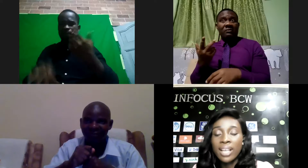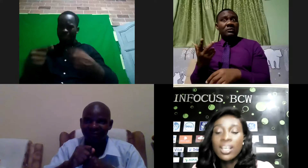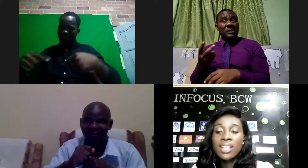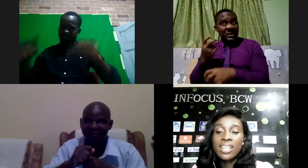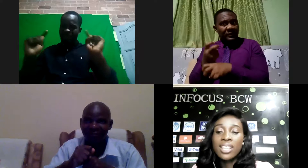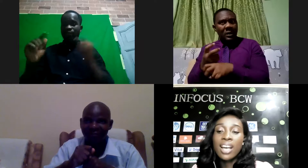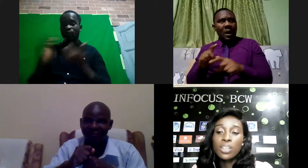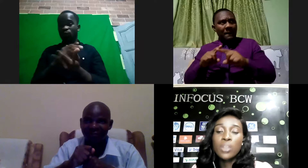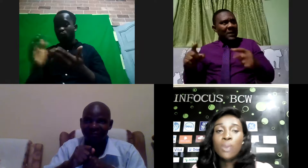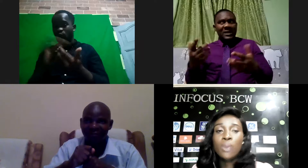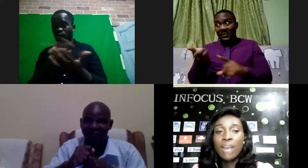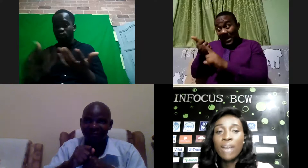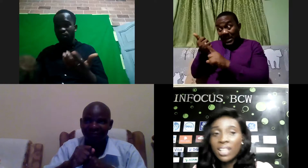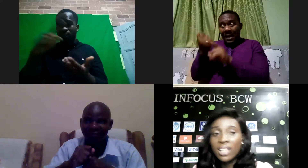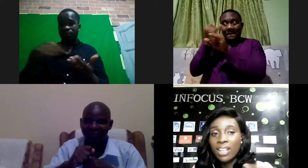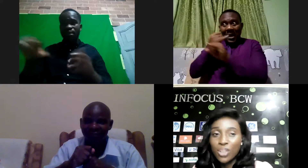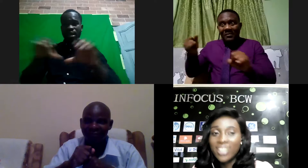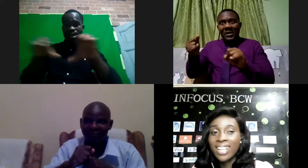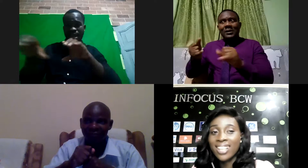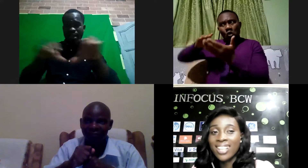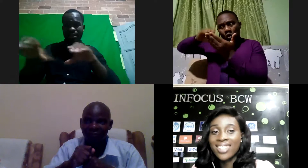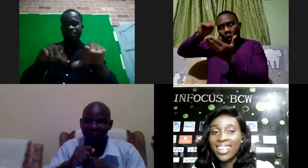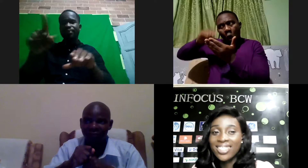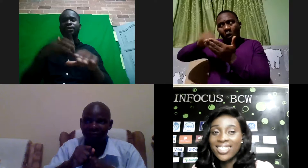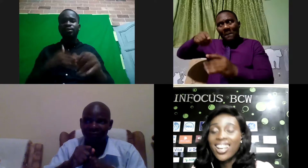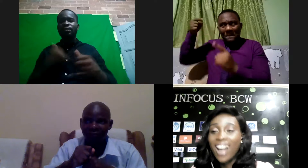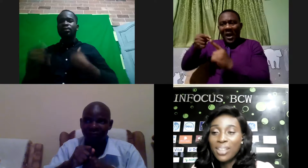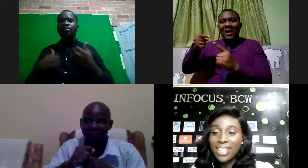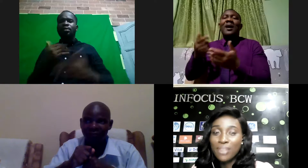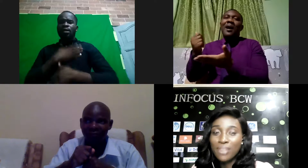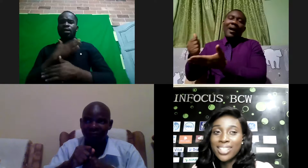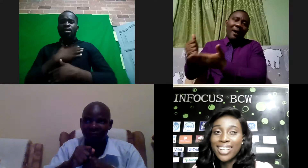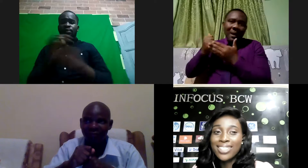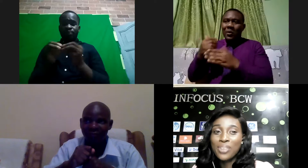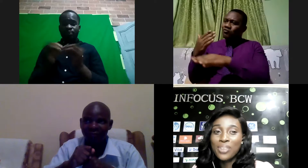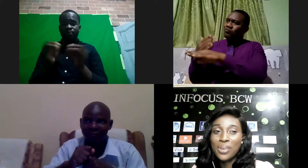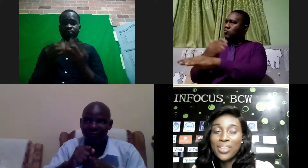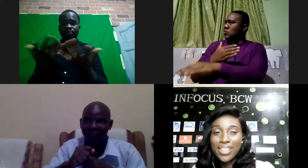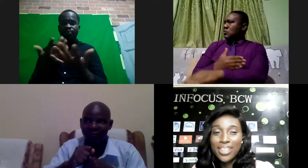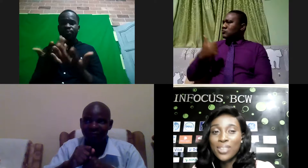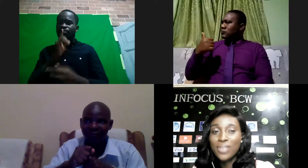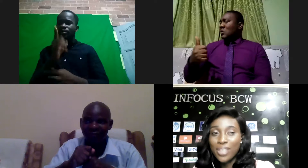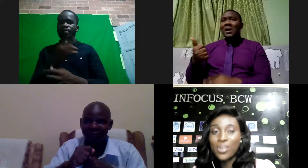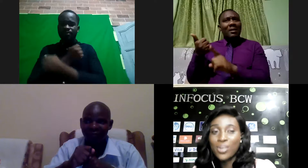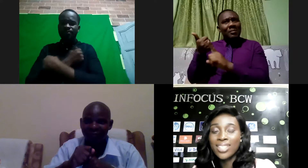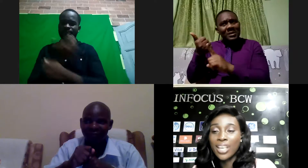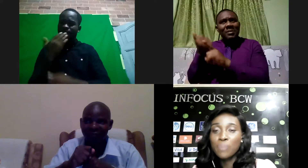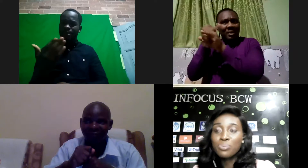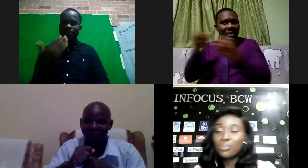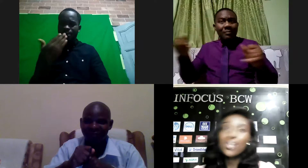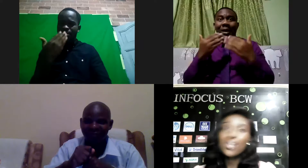that they are doing? So I really enjoyed that answer and I really loved it. I listened very well. Thank you once